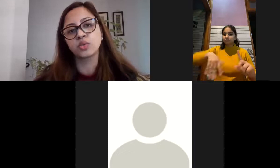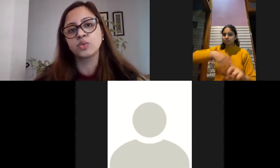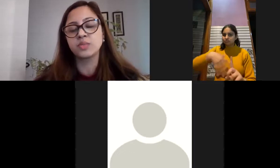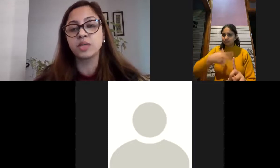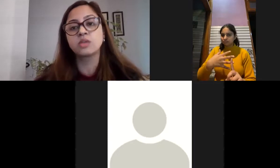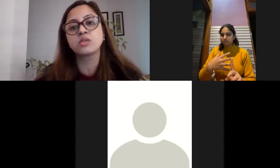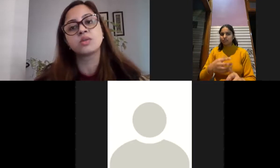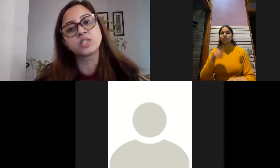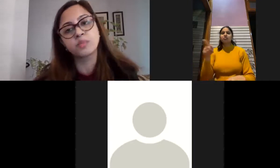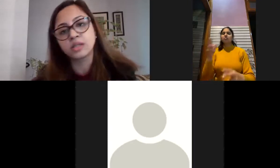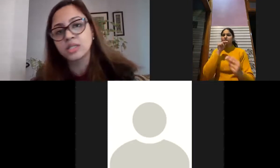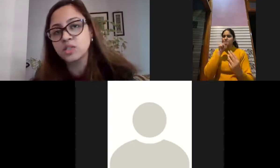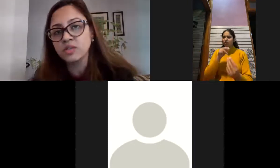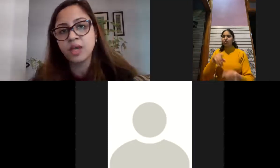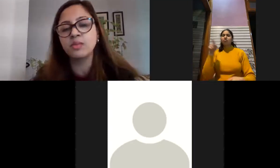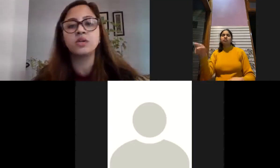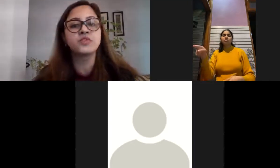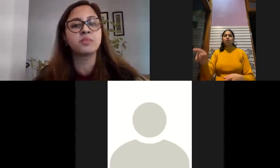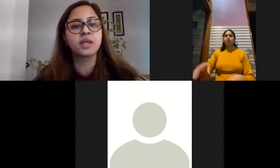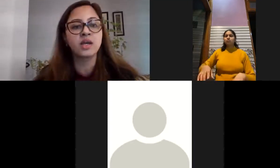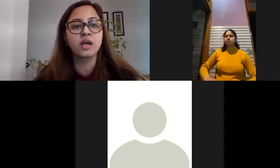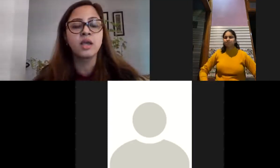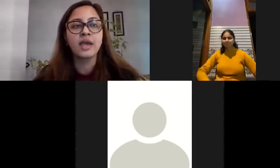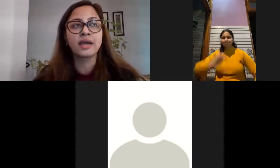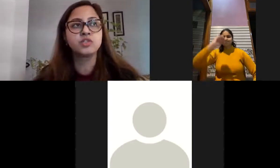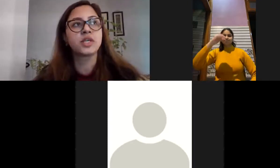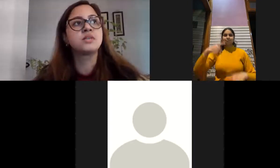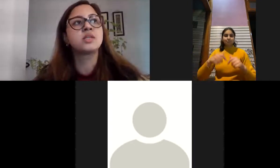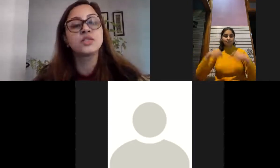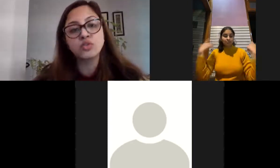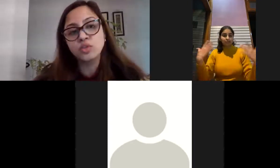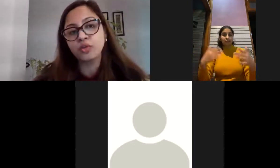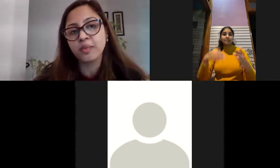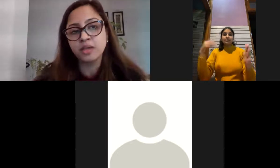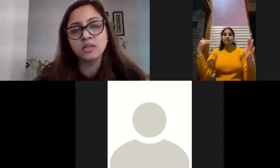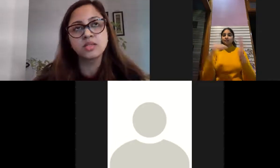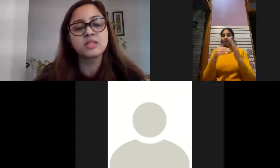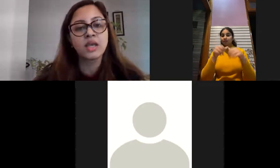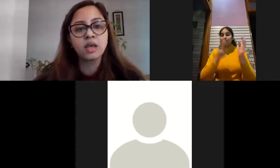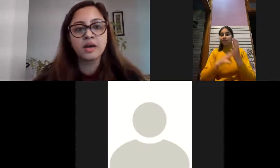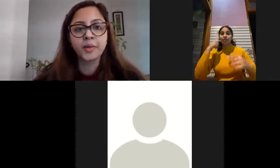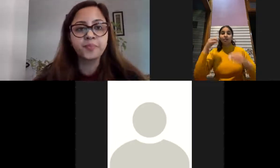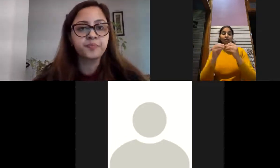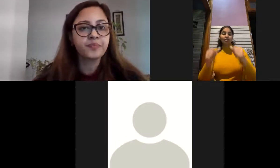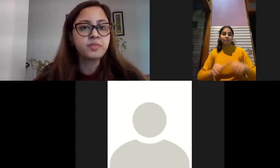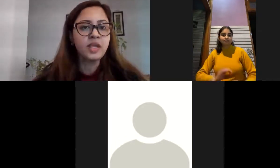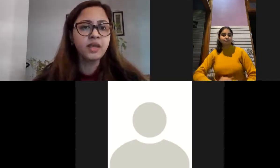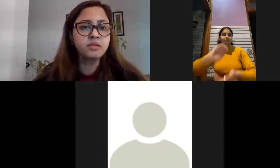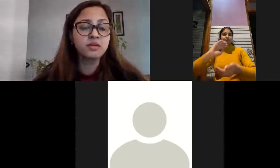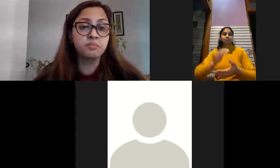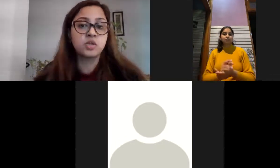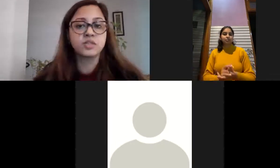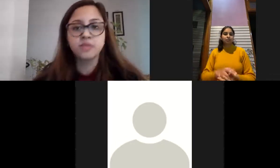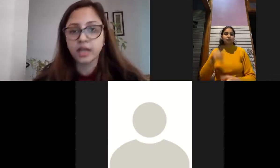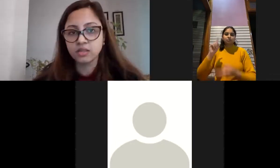we are told she belongs to a rich plantation family of Jamaica, had a genetic history of madness,